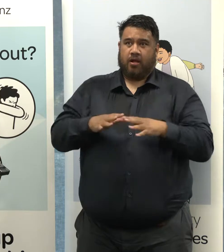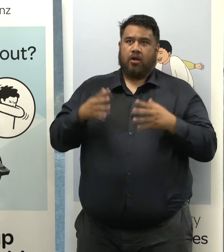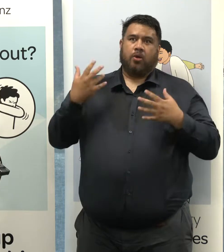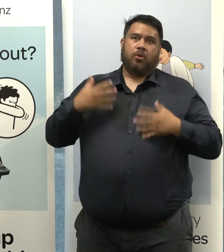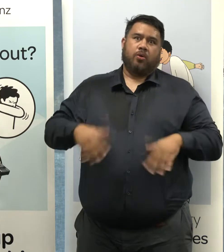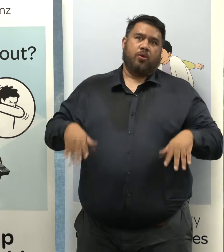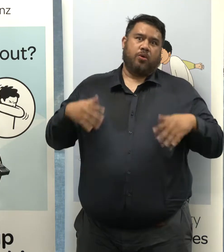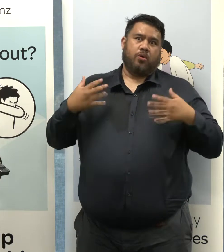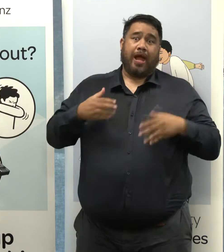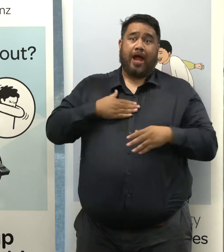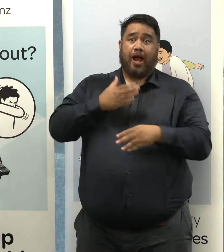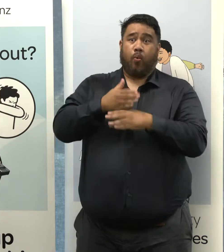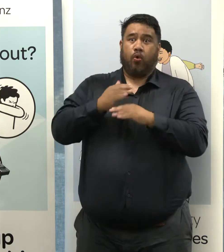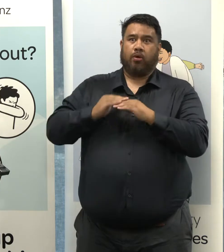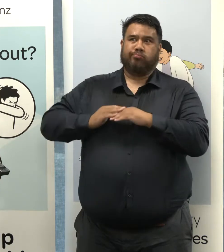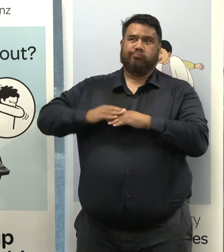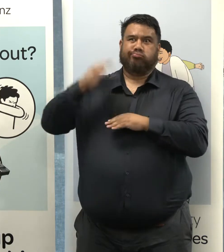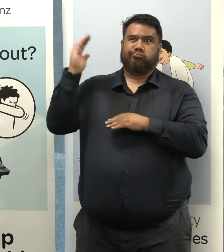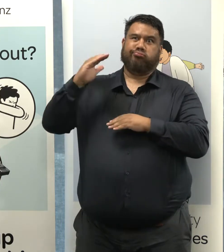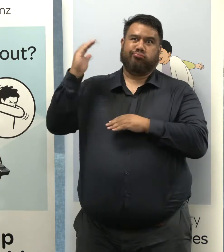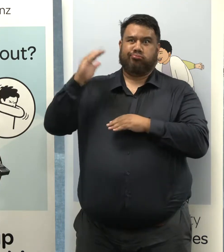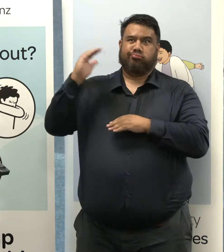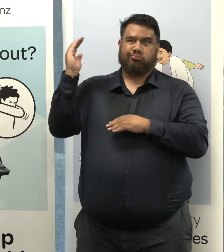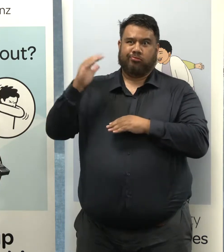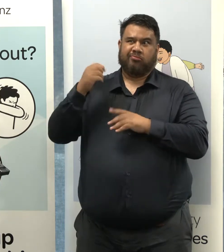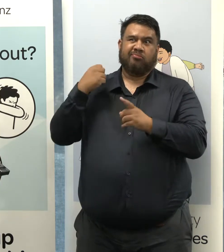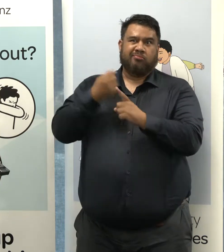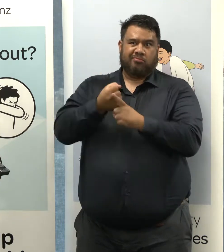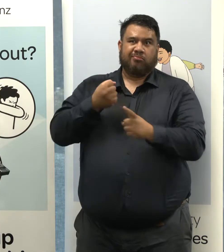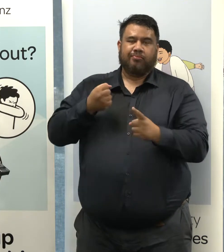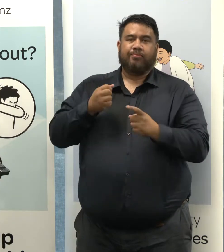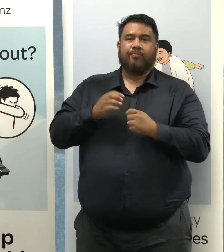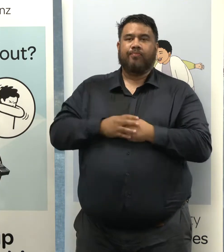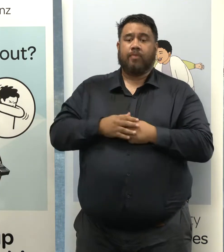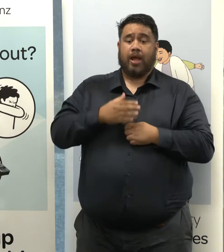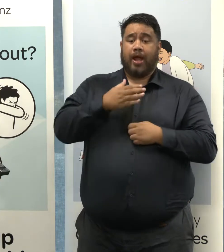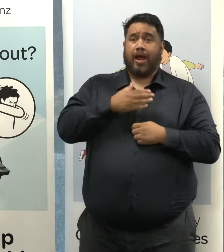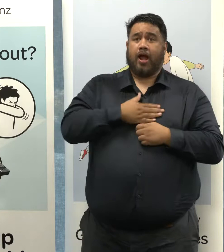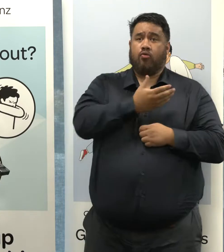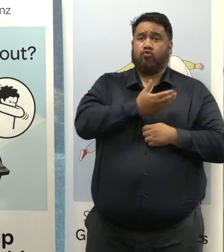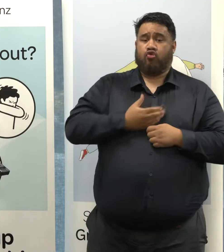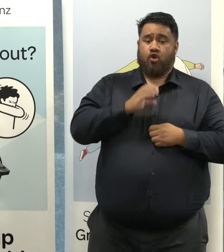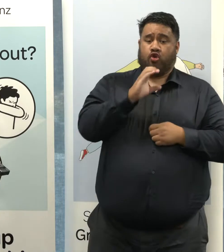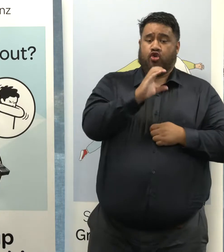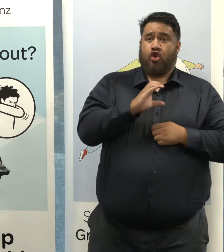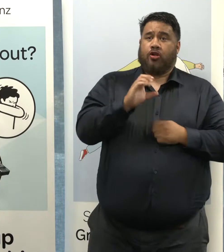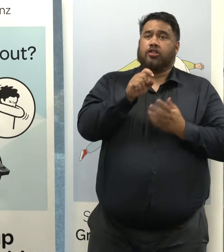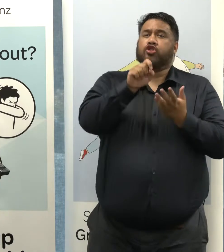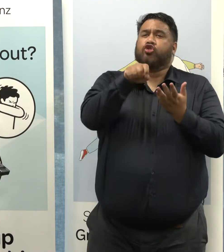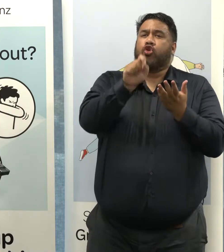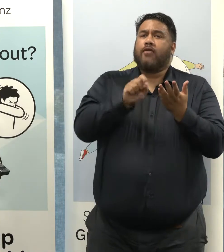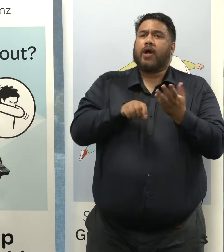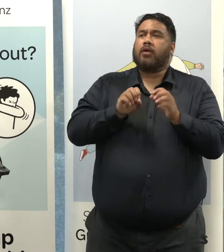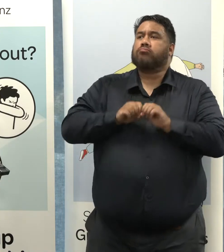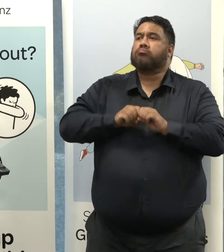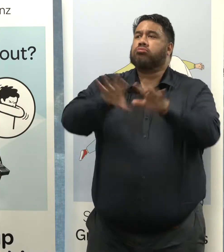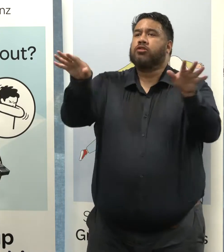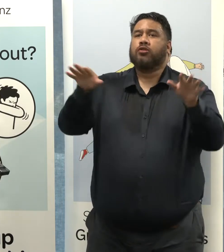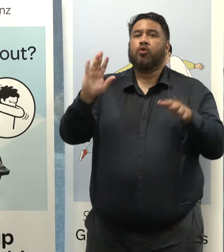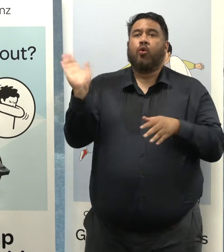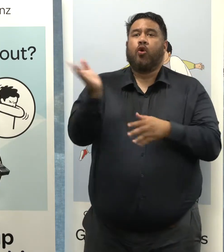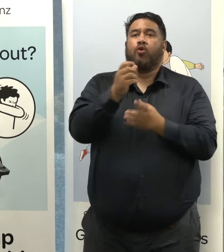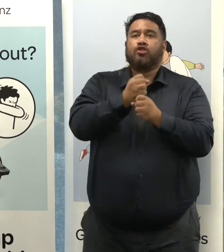in the volume of work, and it's been quite substantial. The college put out a survey to all its practices, and we